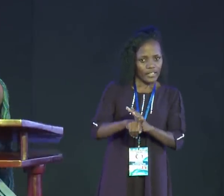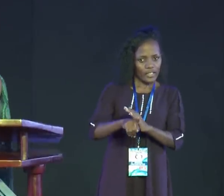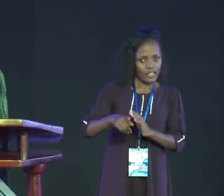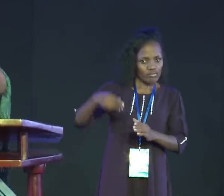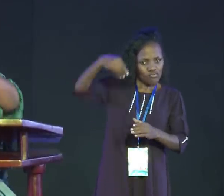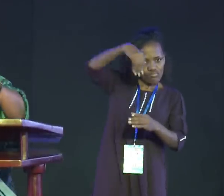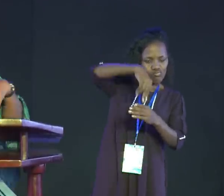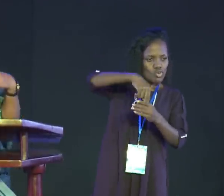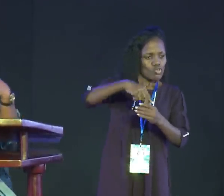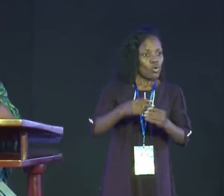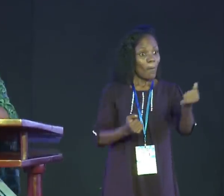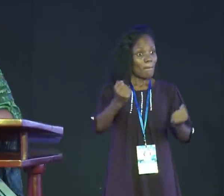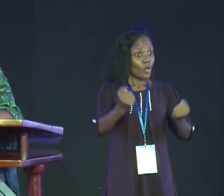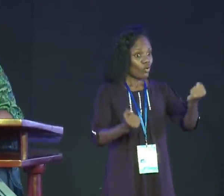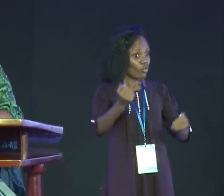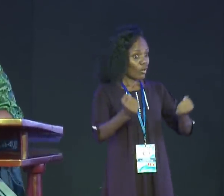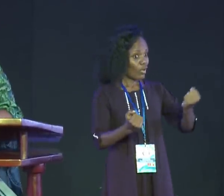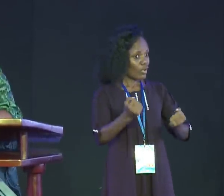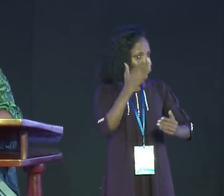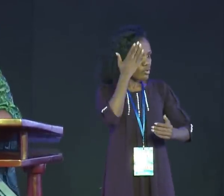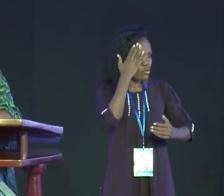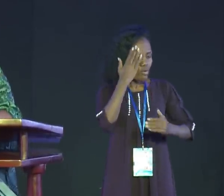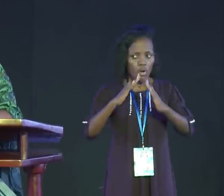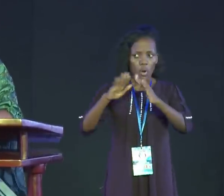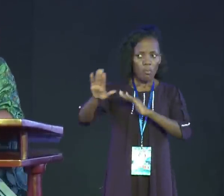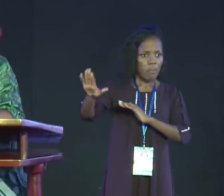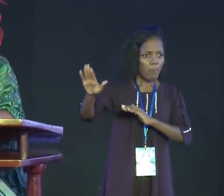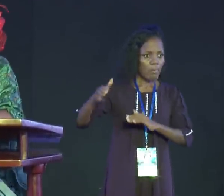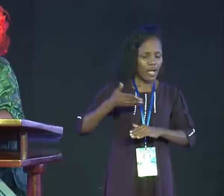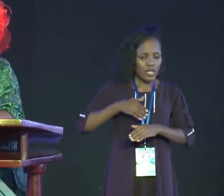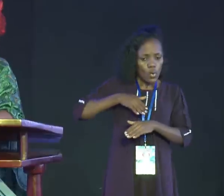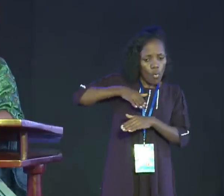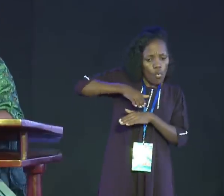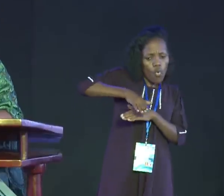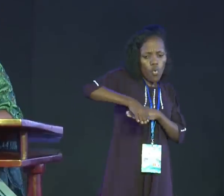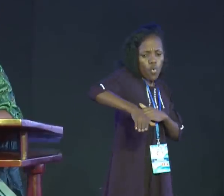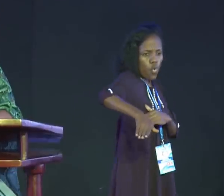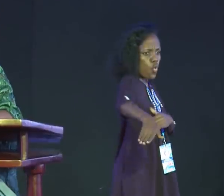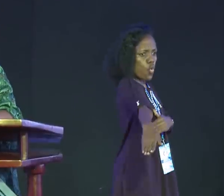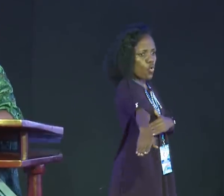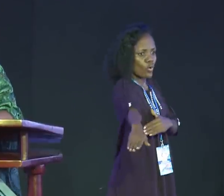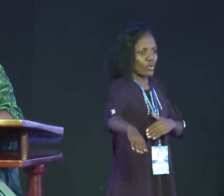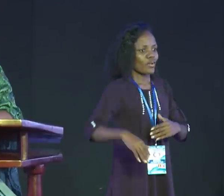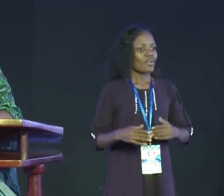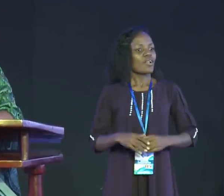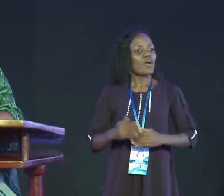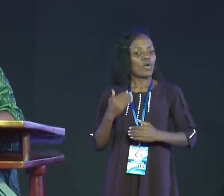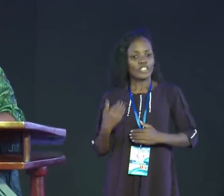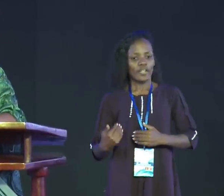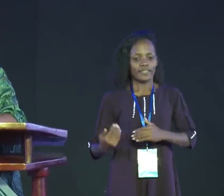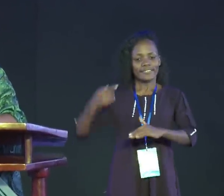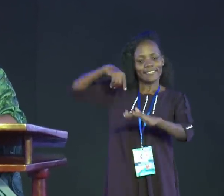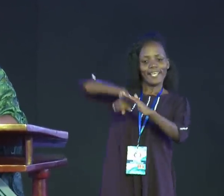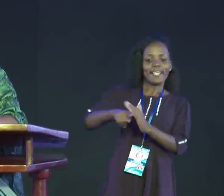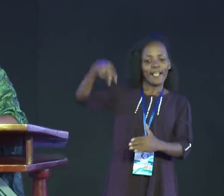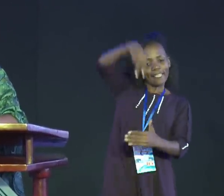ewaffe ku garaji waliwo akaserengeto. The child entered into the vehicle and it was parked. Those who well know our place,